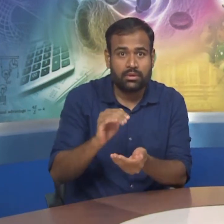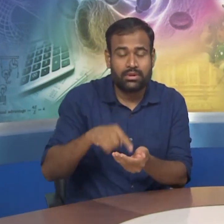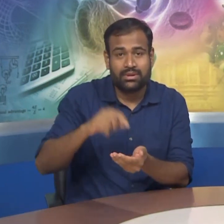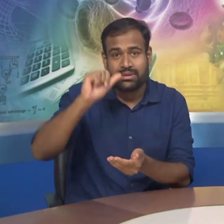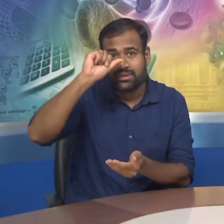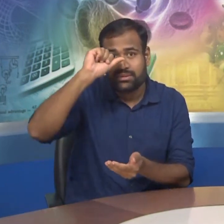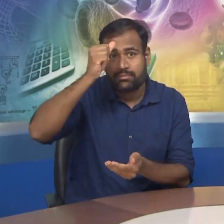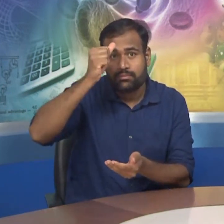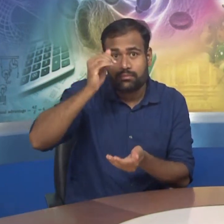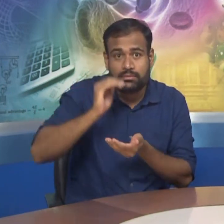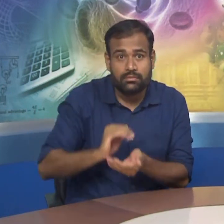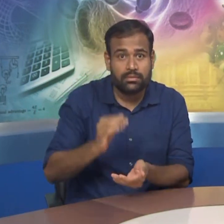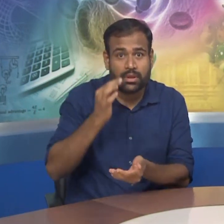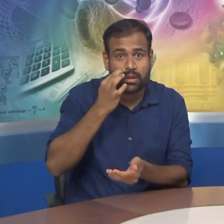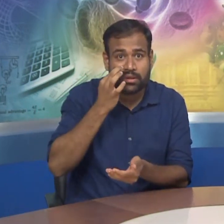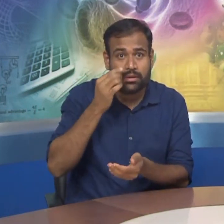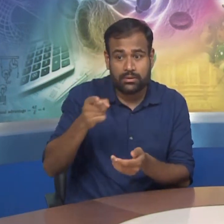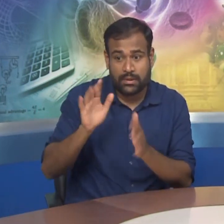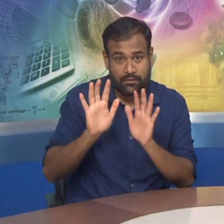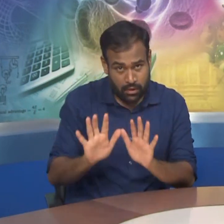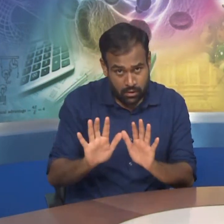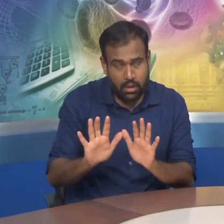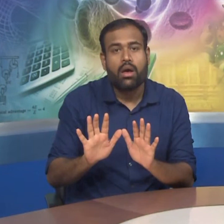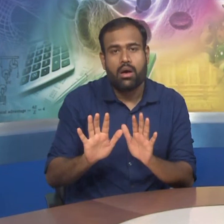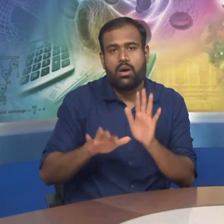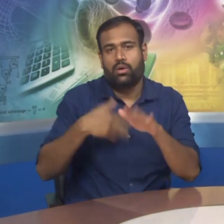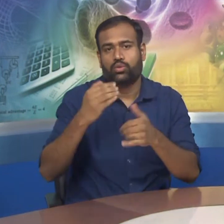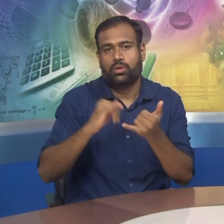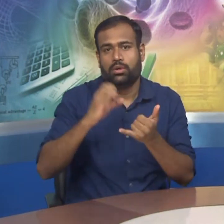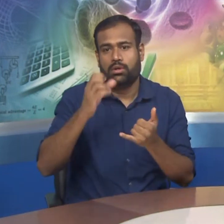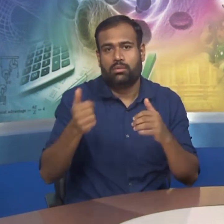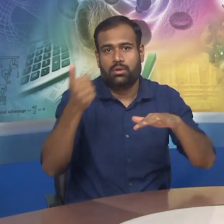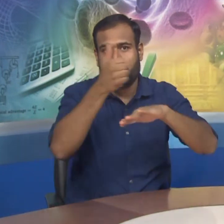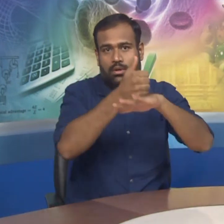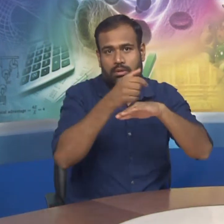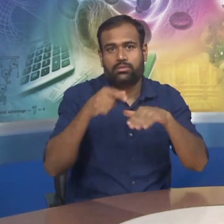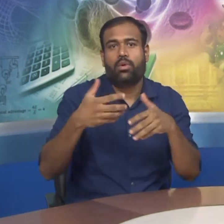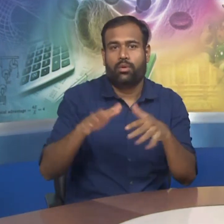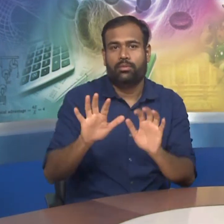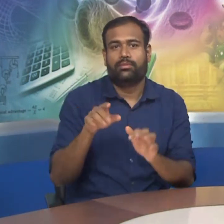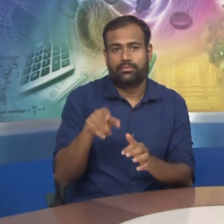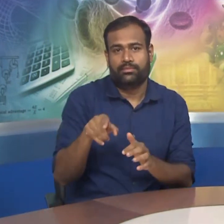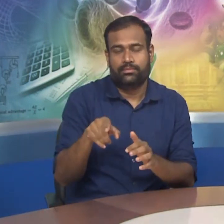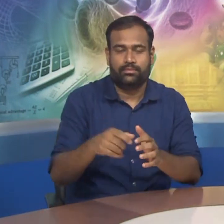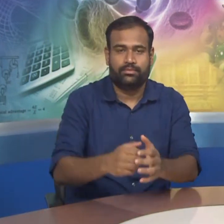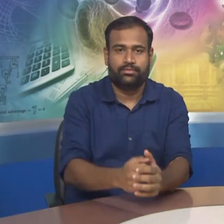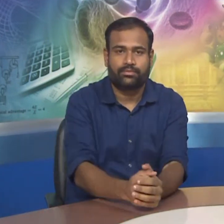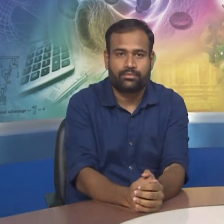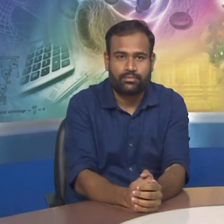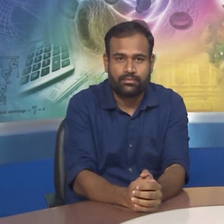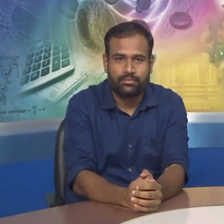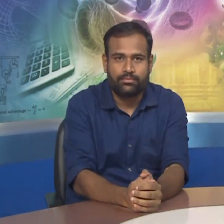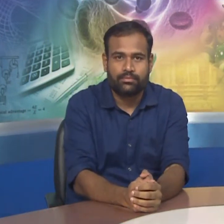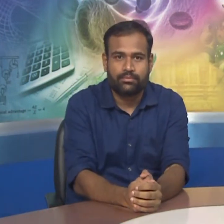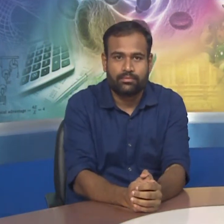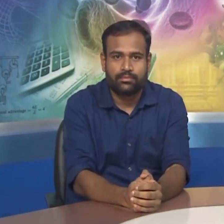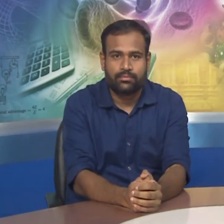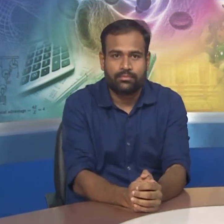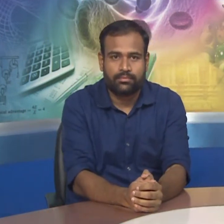judge. A person is qualified for appointment as judge only if she or he is a